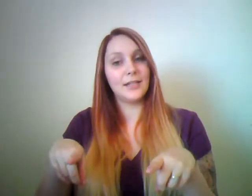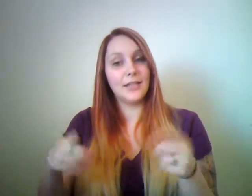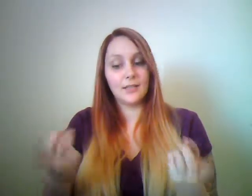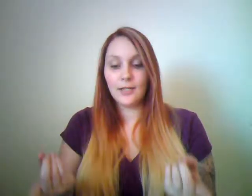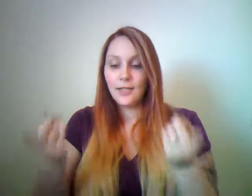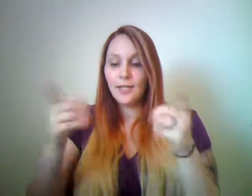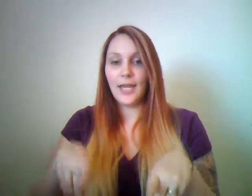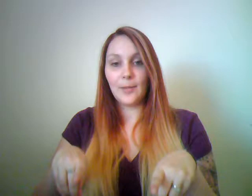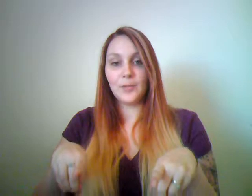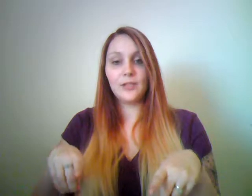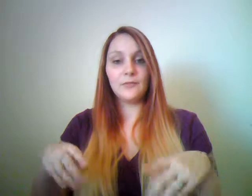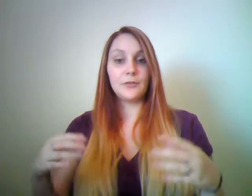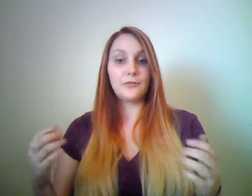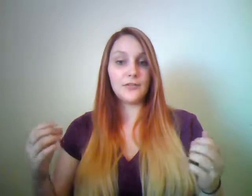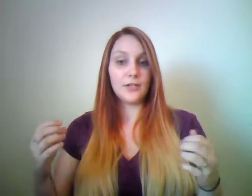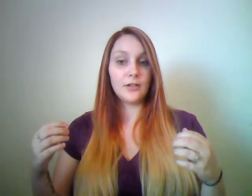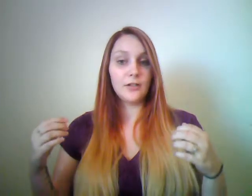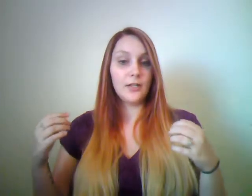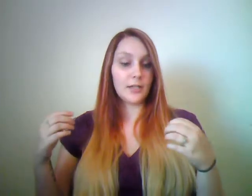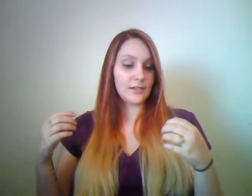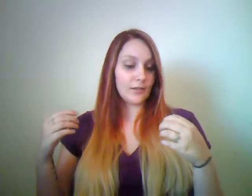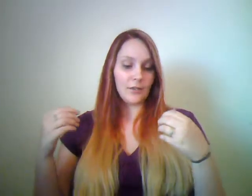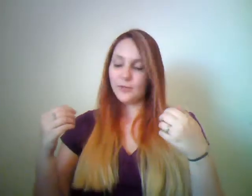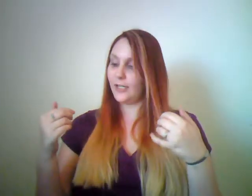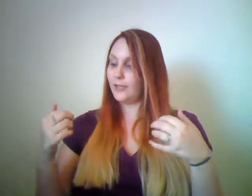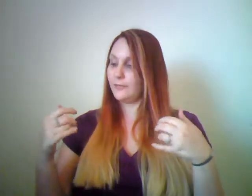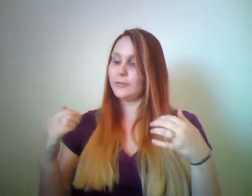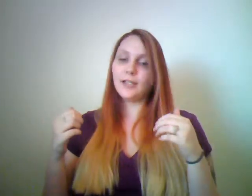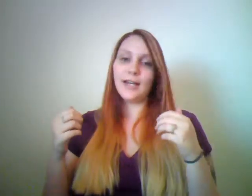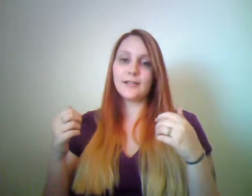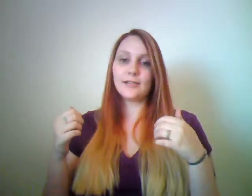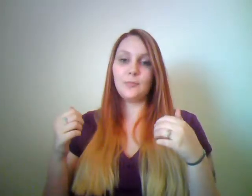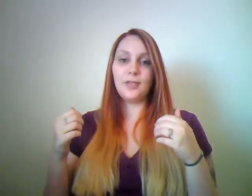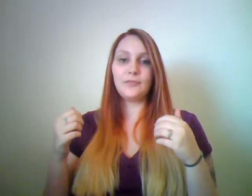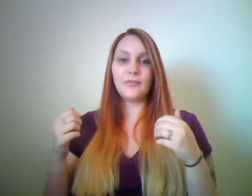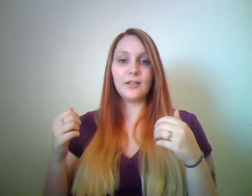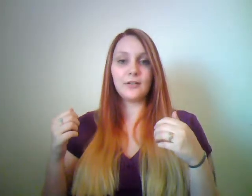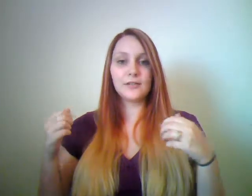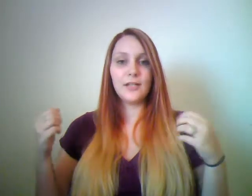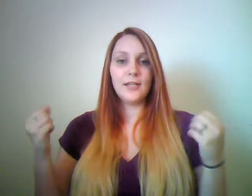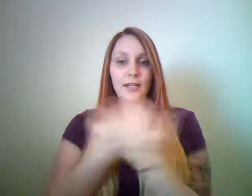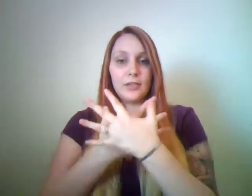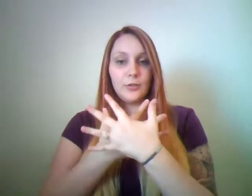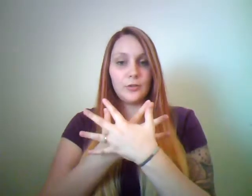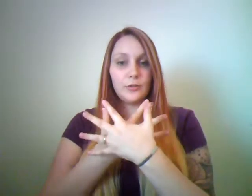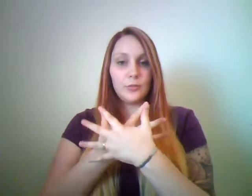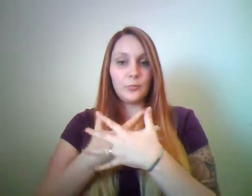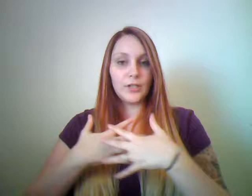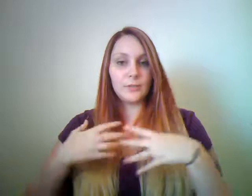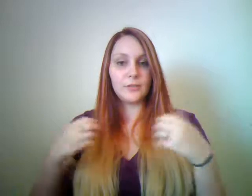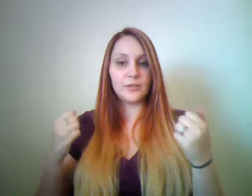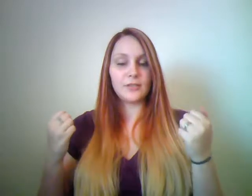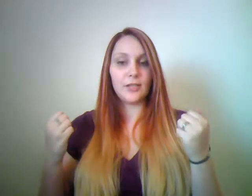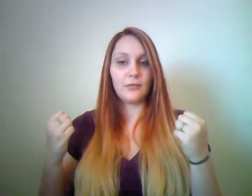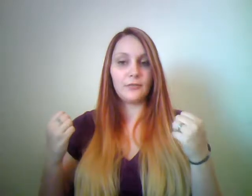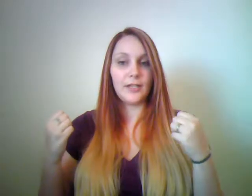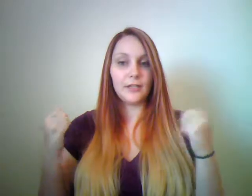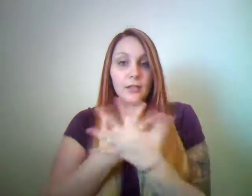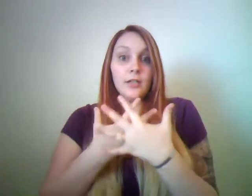again. Happen for fear. I start out with kind of relaxed, bent fingers, and you bring them to yourself like, oh